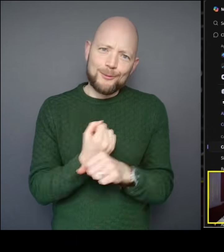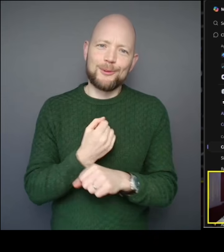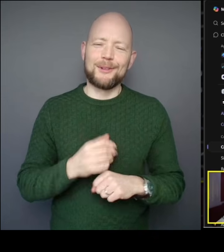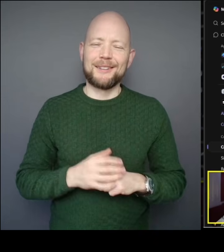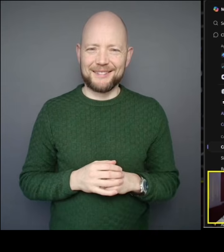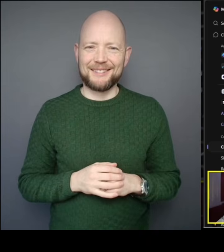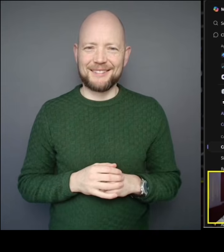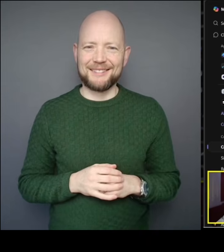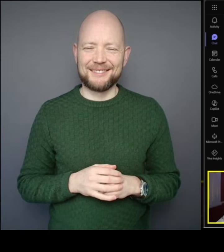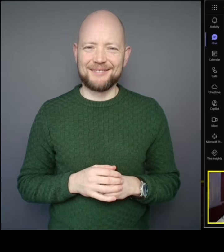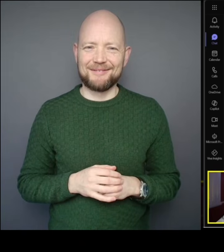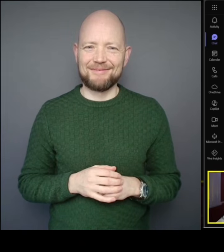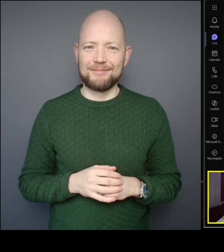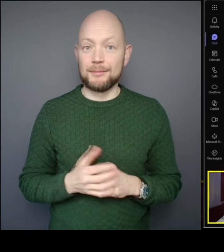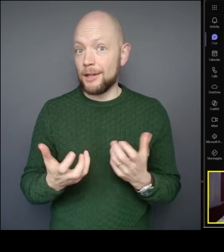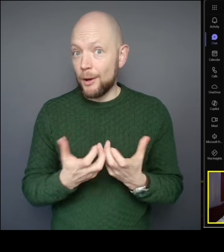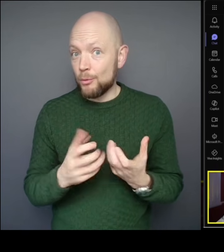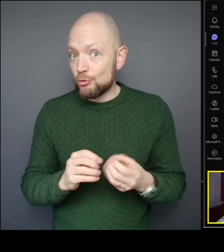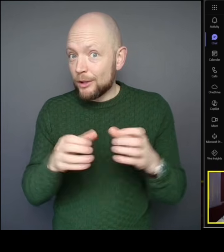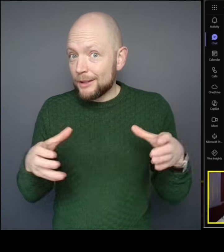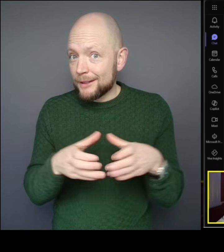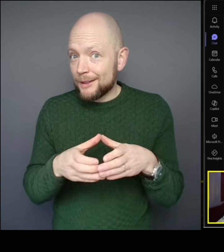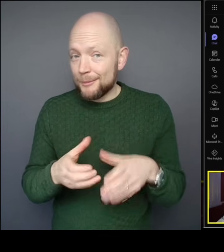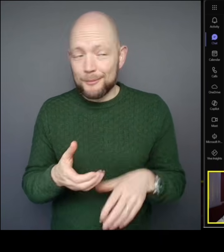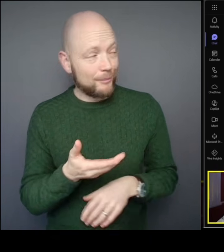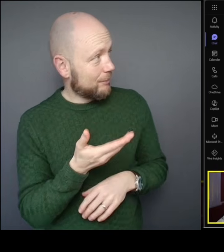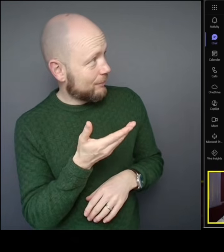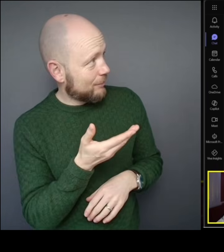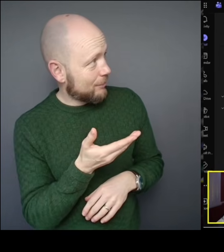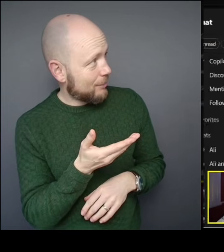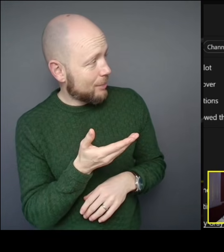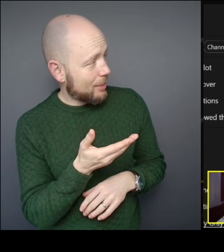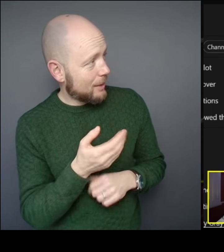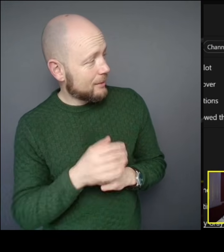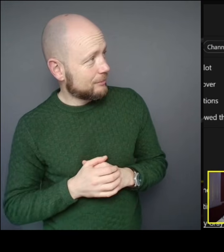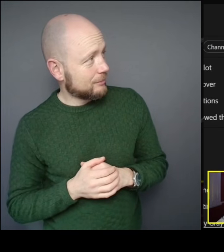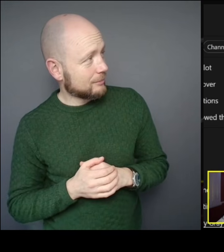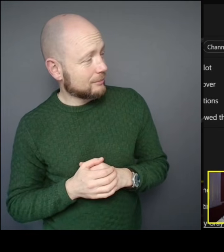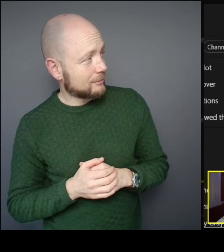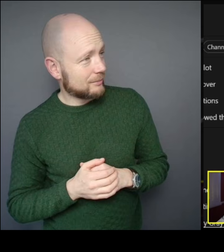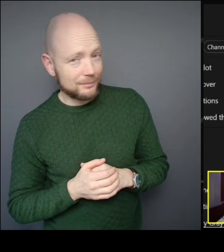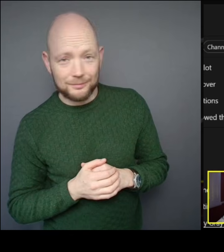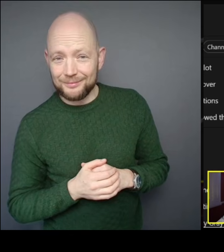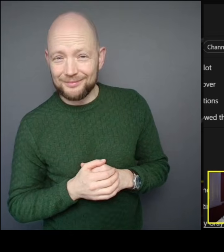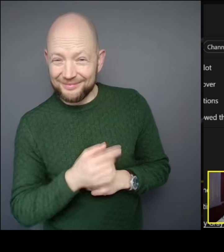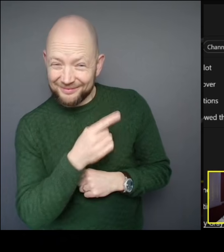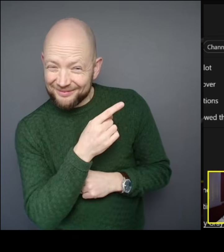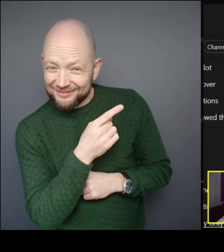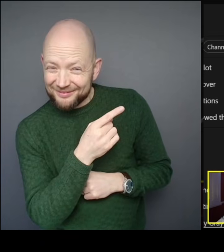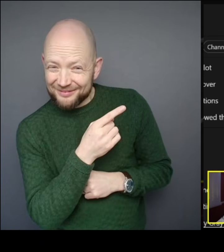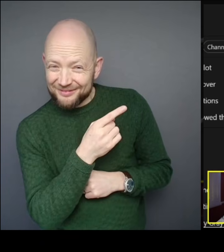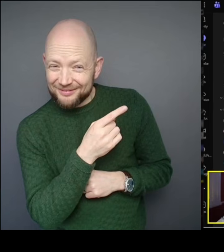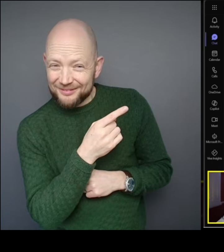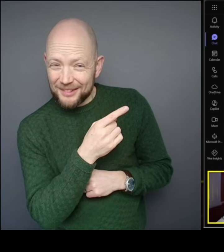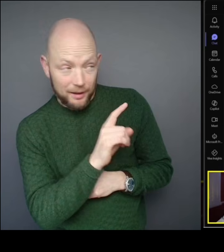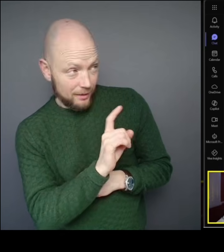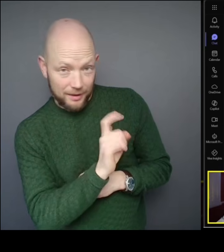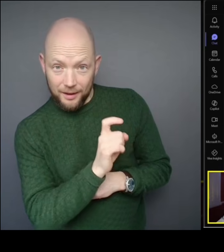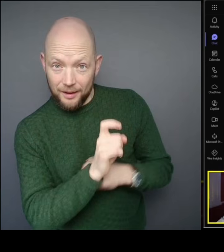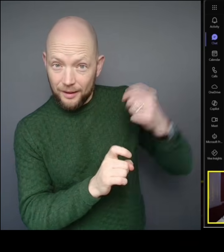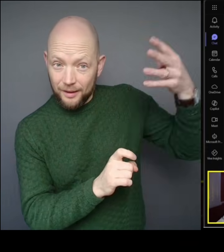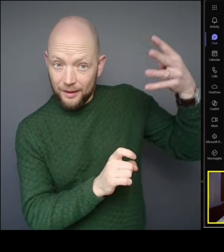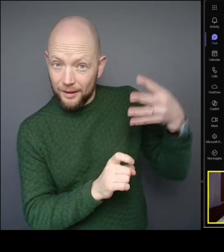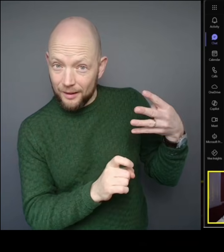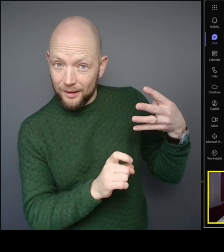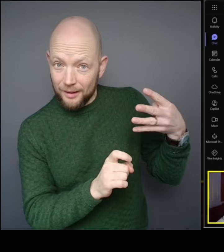in Microsoft Teams. So if I go to Microsoft Teams, if you notice up on the top, there's this icon right here. And if you